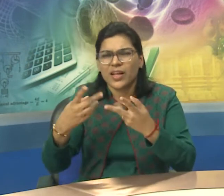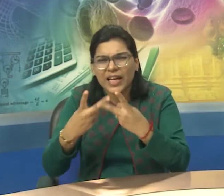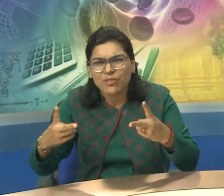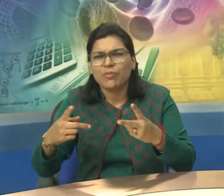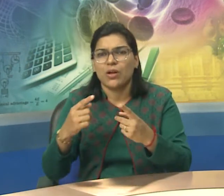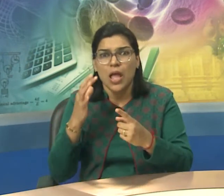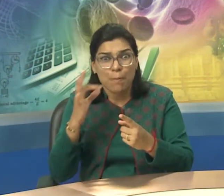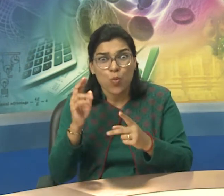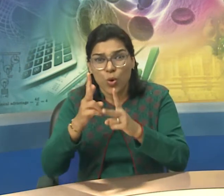customers.